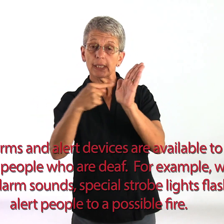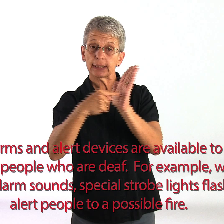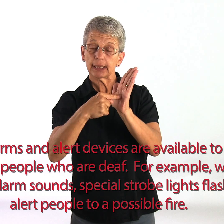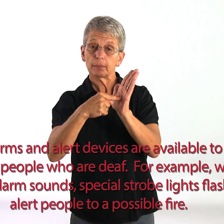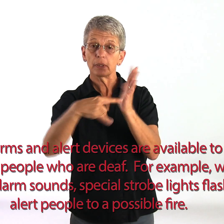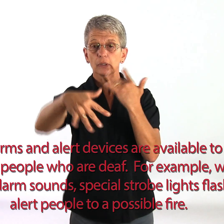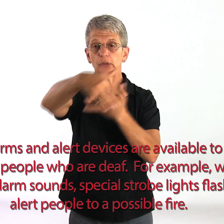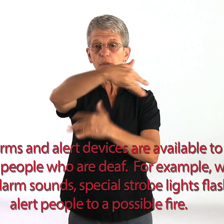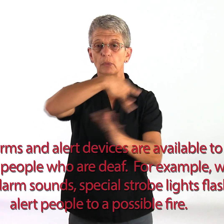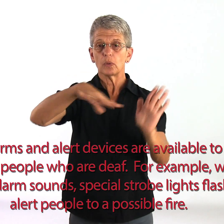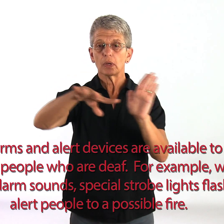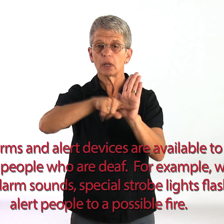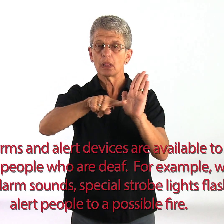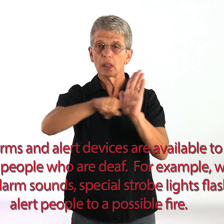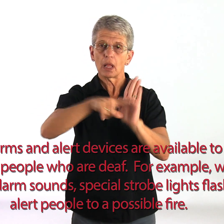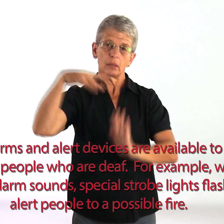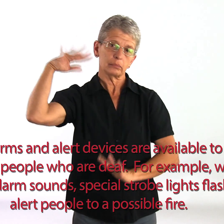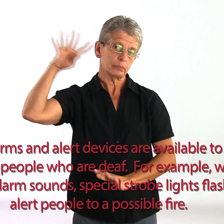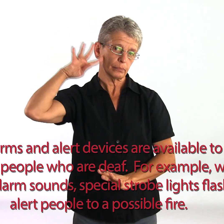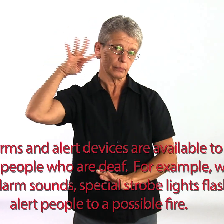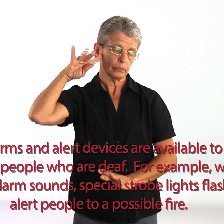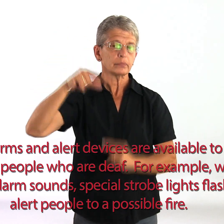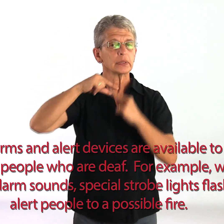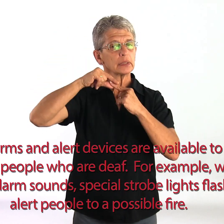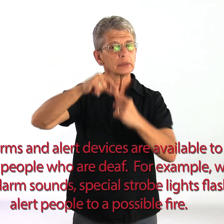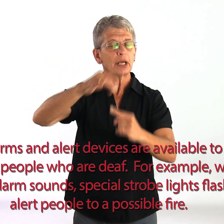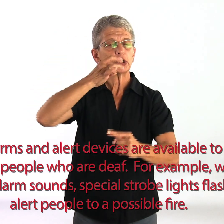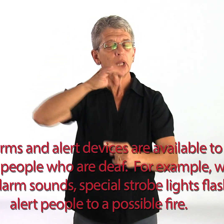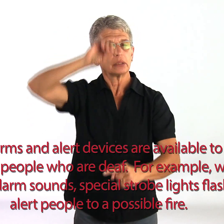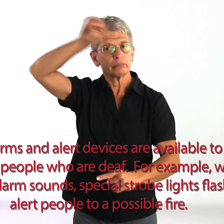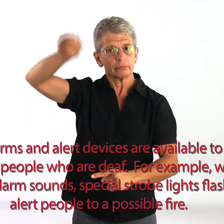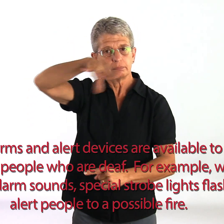sounds, special strobe lights flash to alert people to a possible fire.